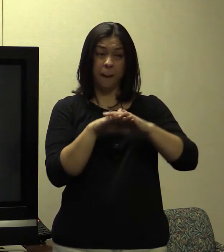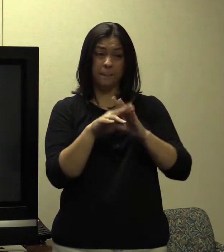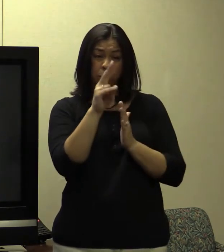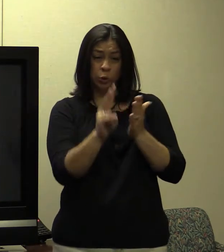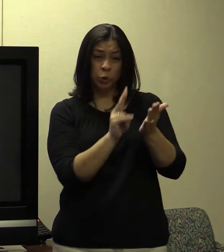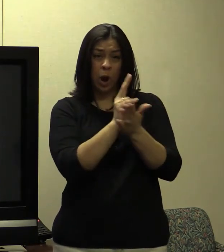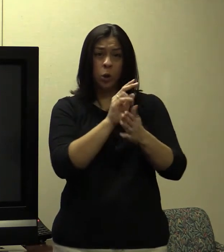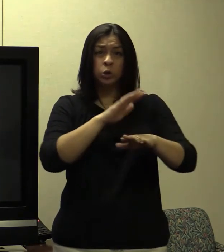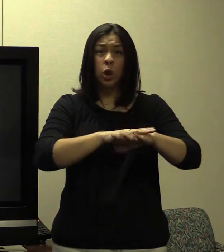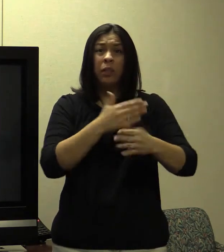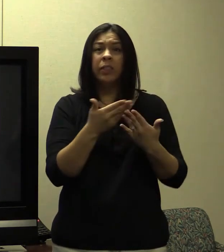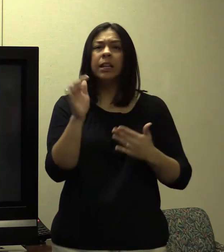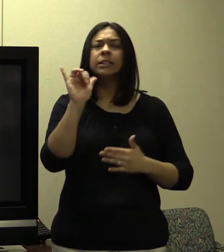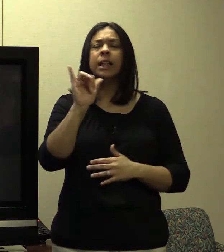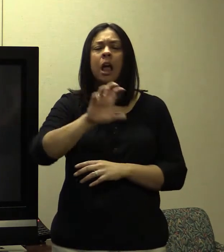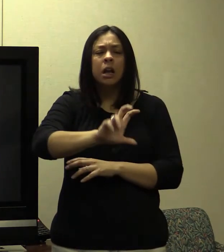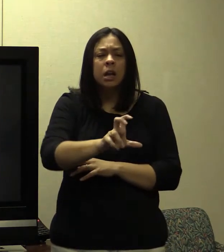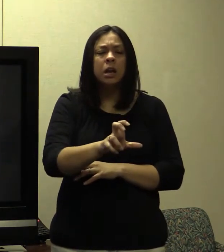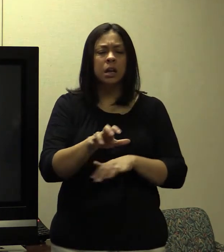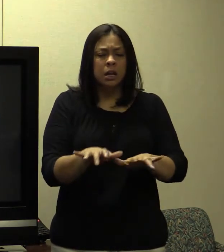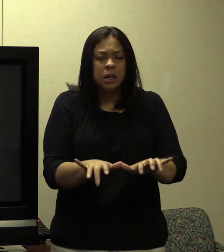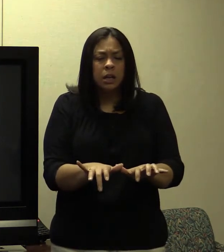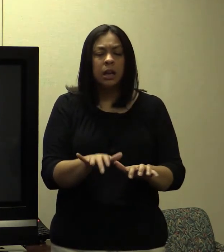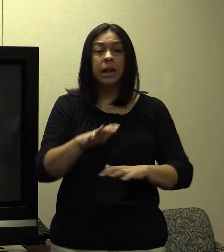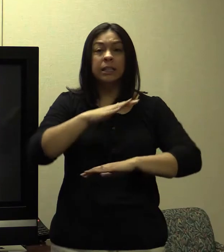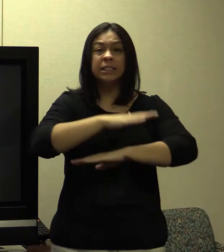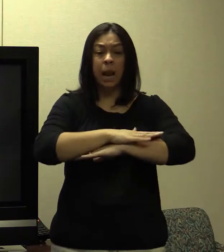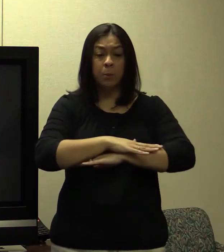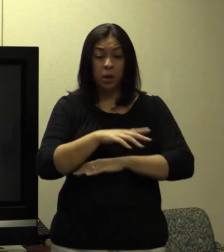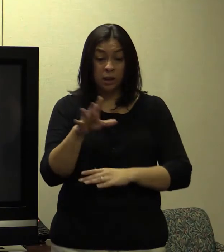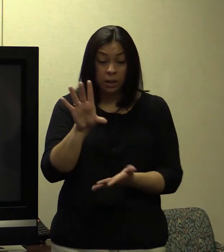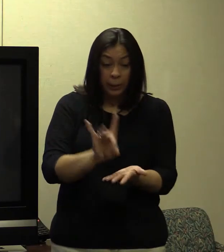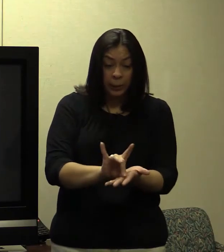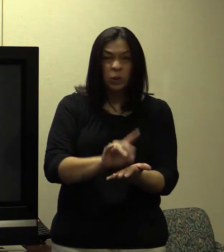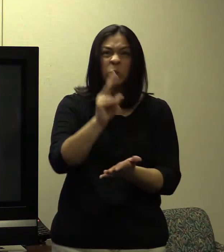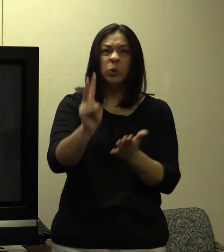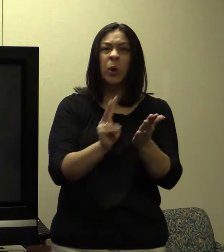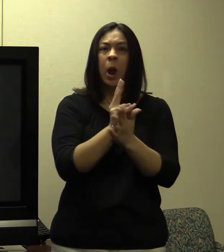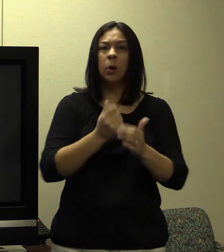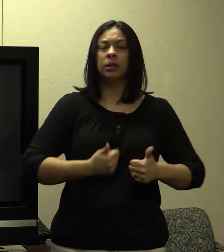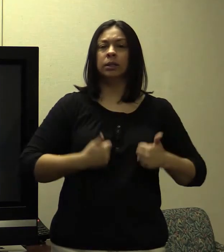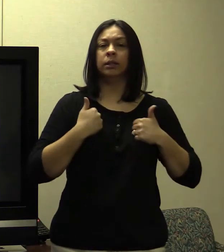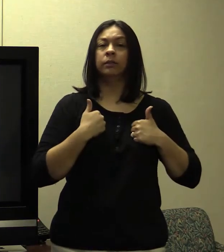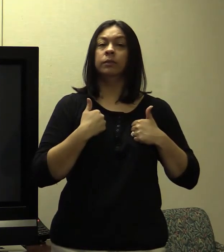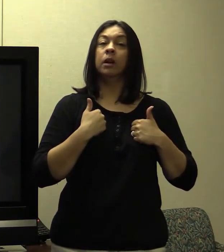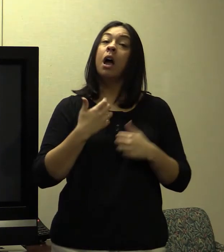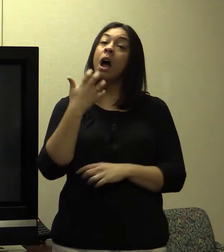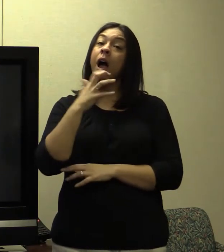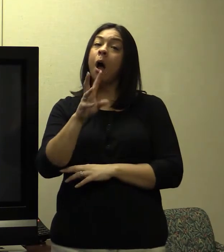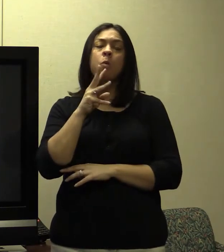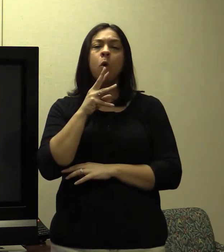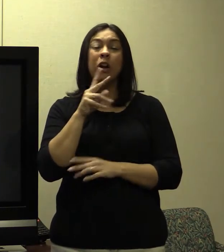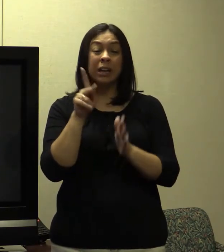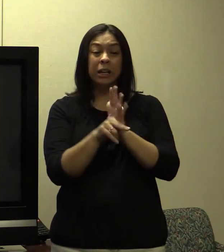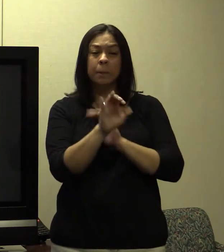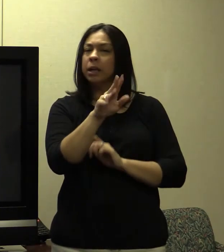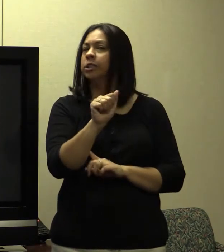like doorknobs, keyboards, and tables. Hot water does not kill bacteria. Only temperatures over